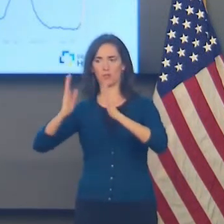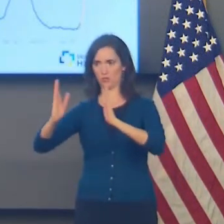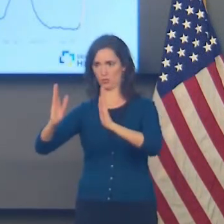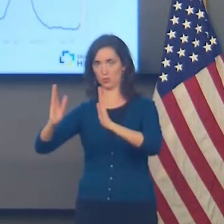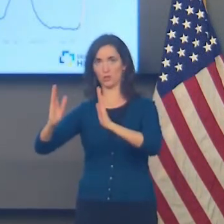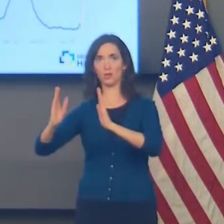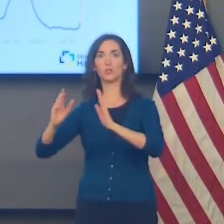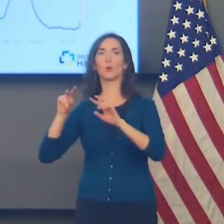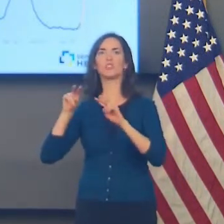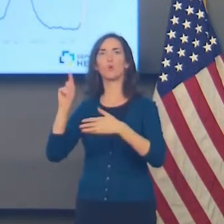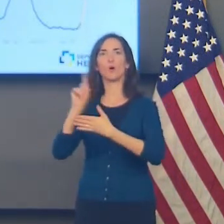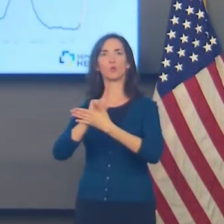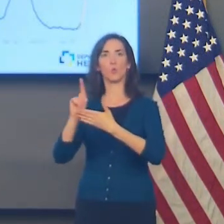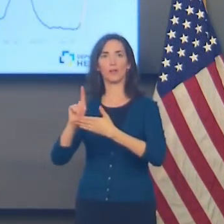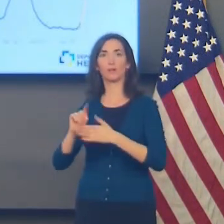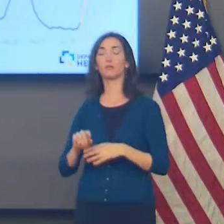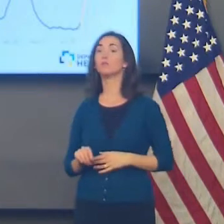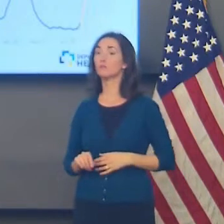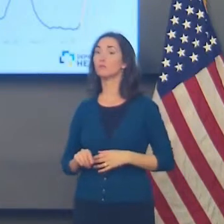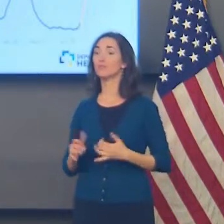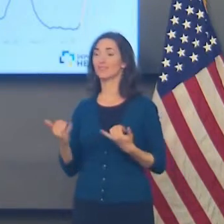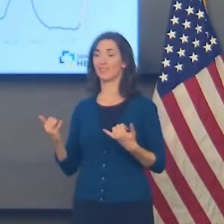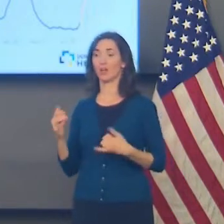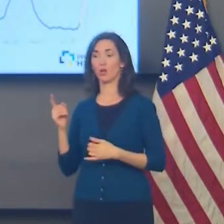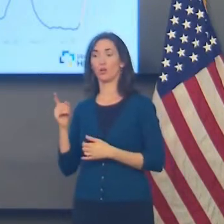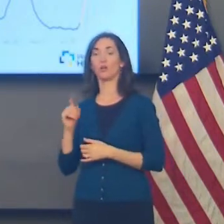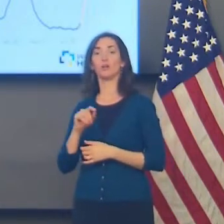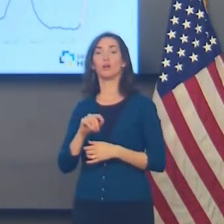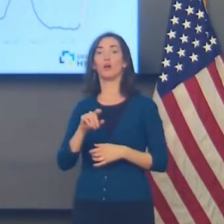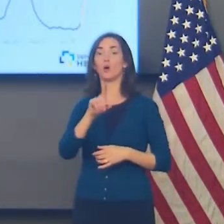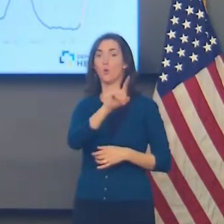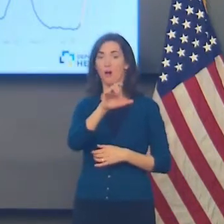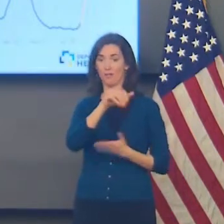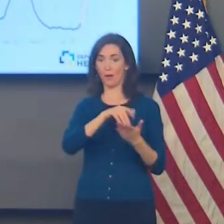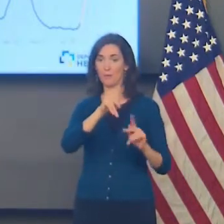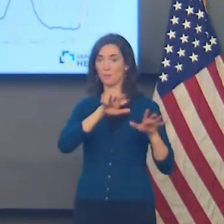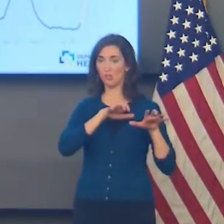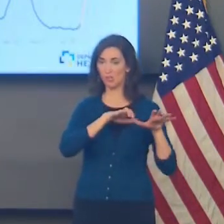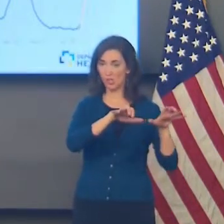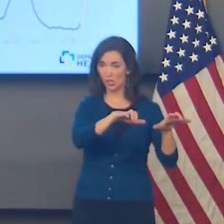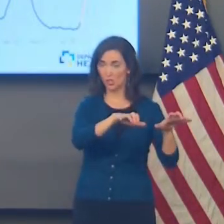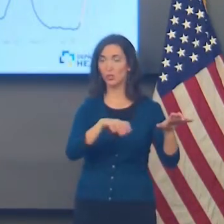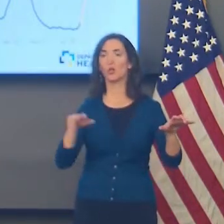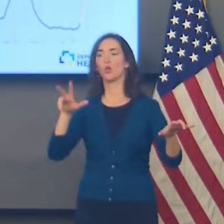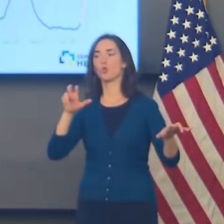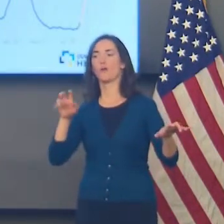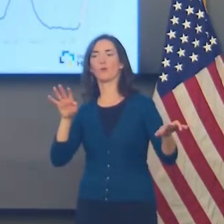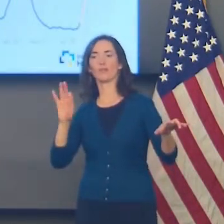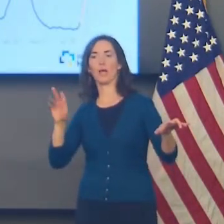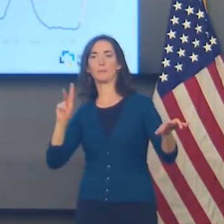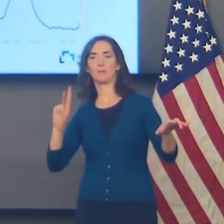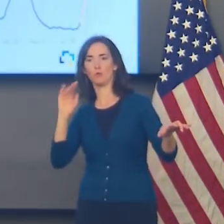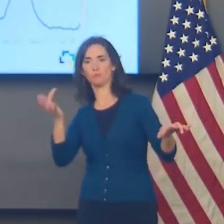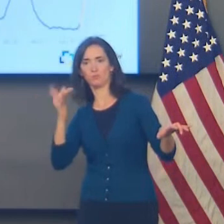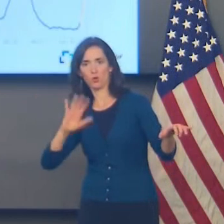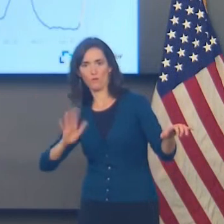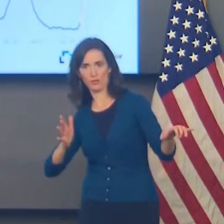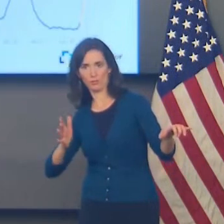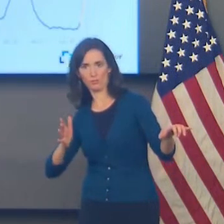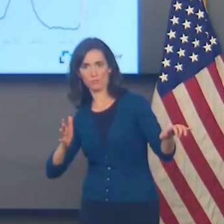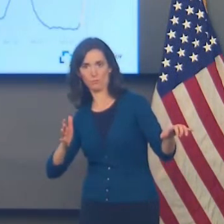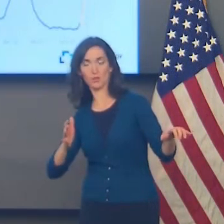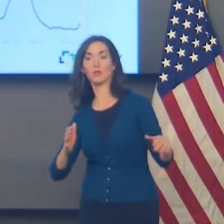week's average, 349 new cases per 100,000 residents of Louisiana over a 7-day period. That's